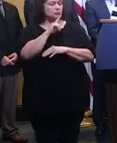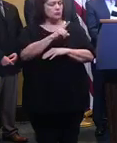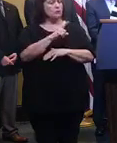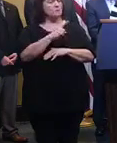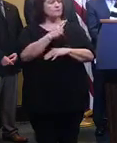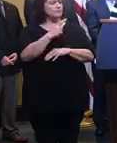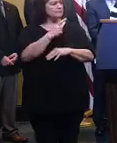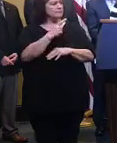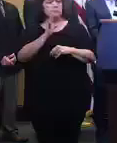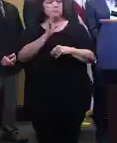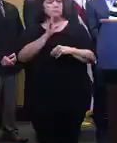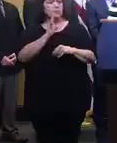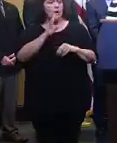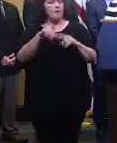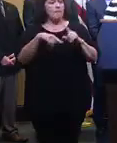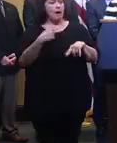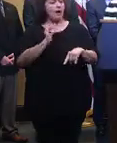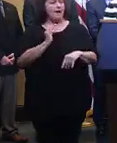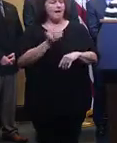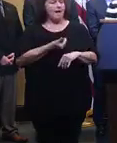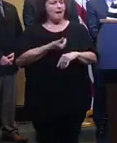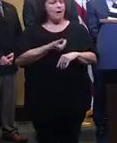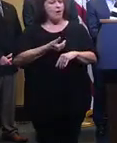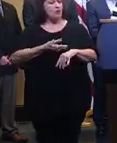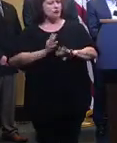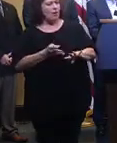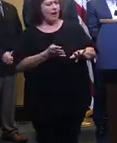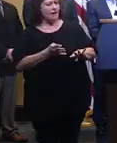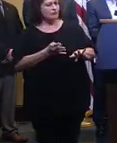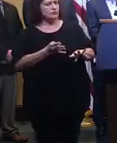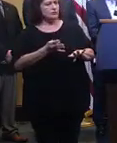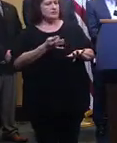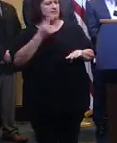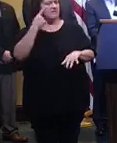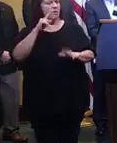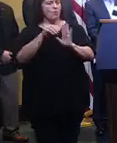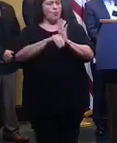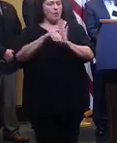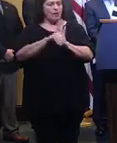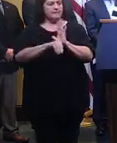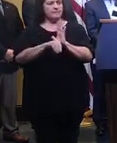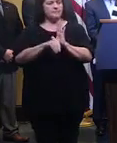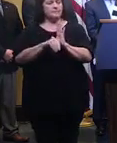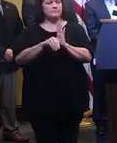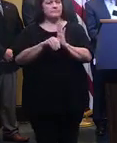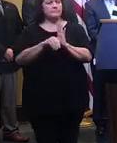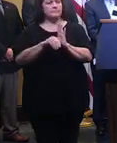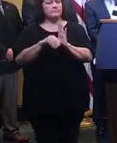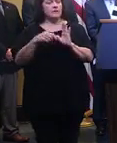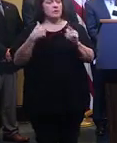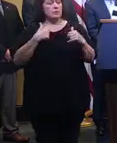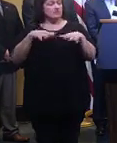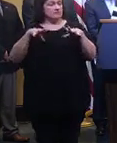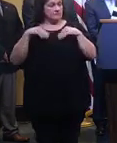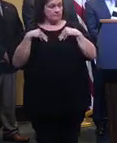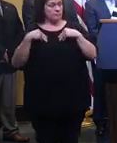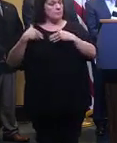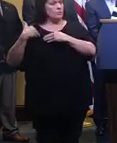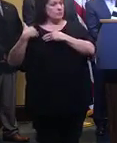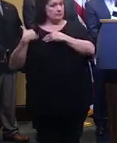presence and again, drainage our entire system in the city of New Orleans. We are owning our responsibilities